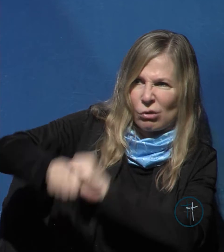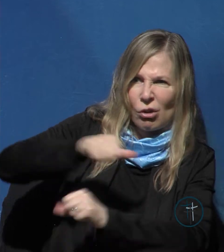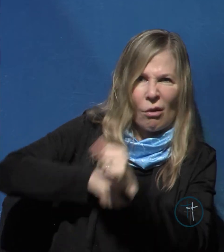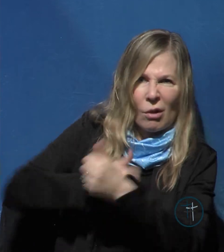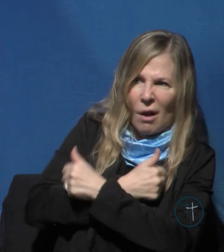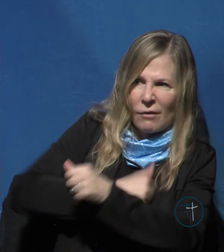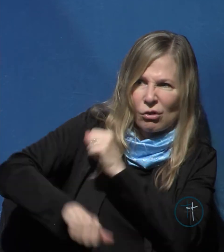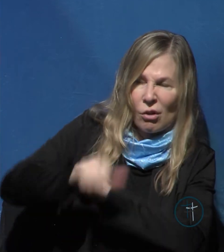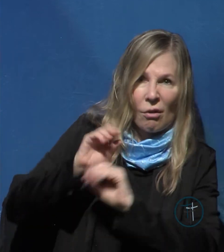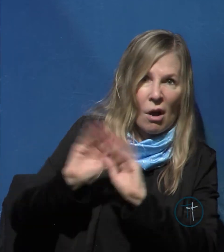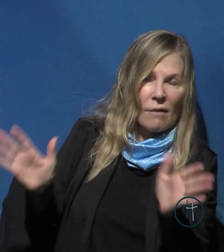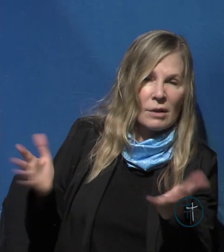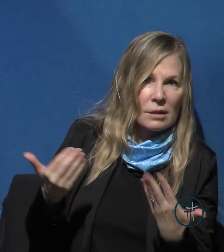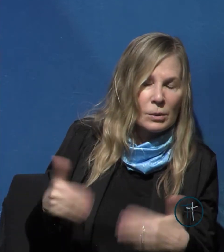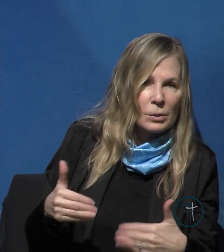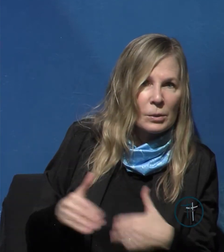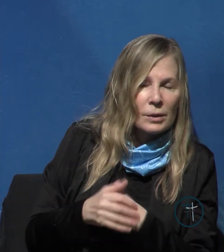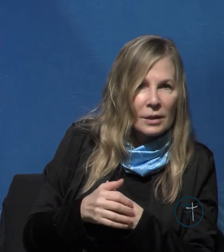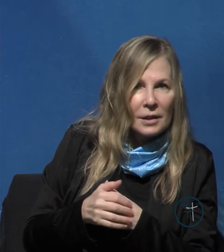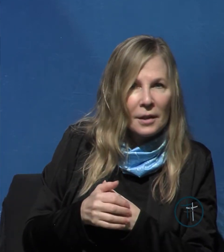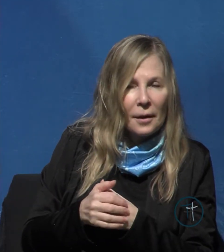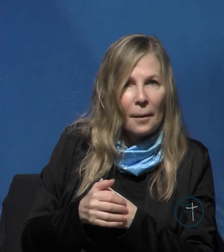another.